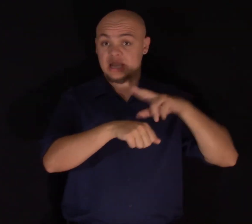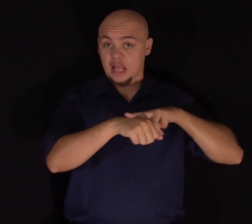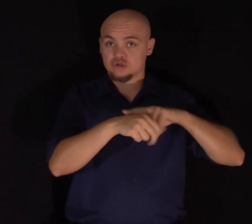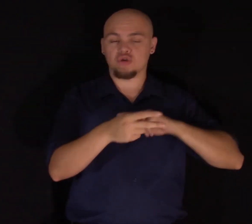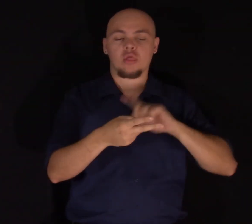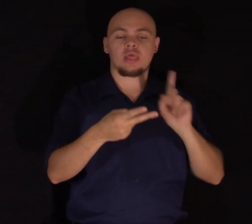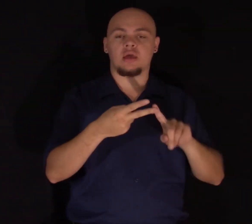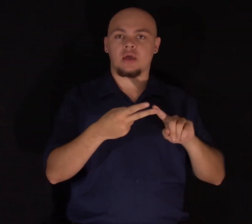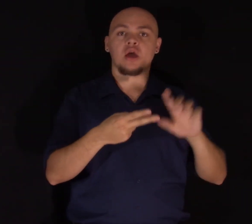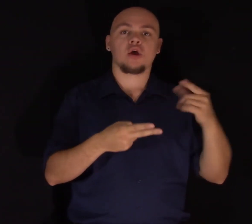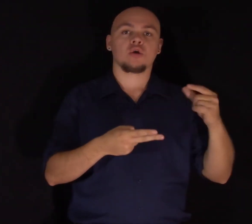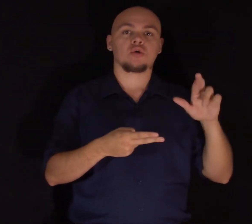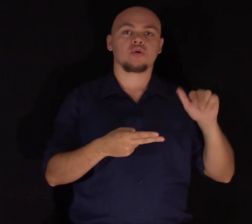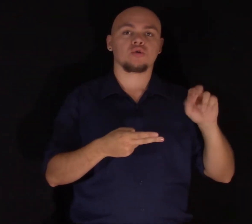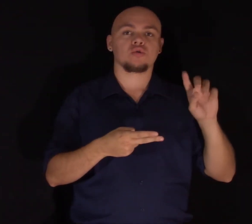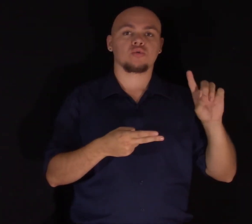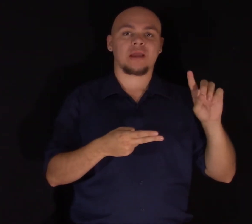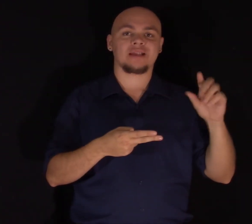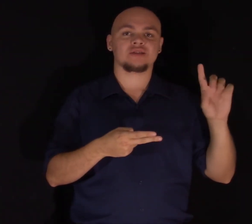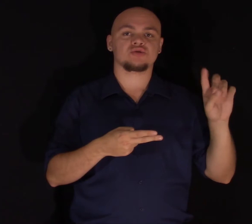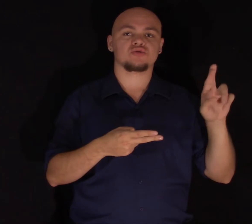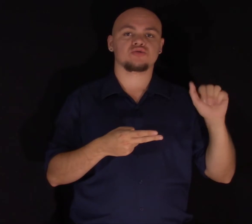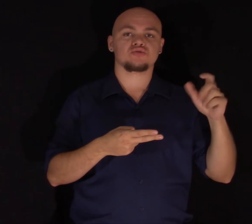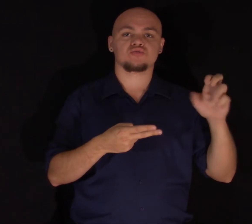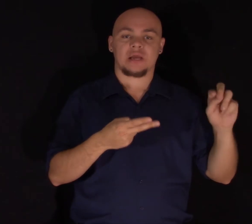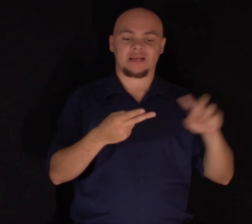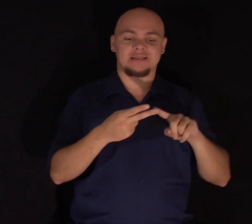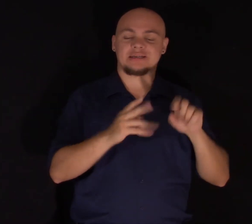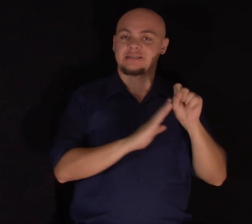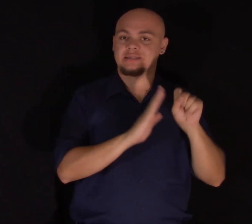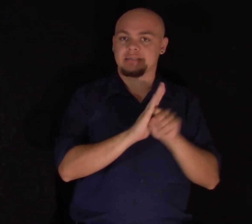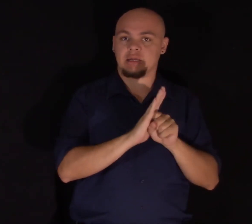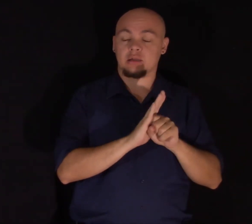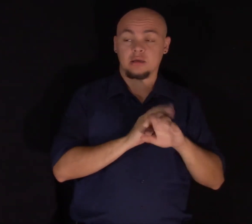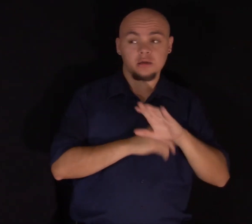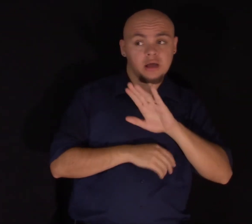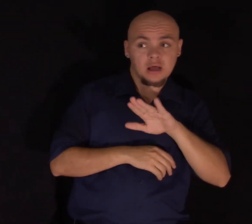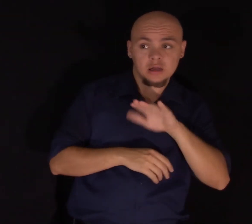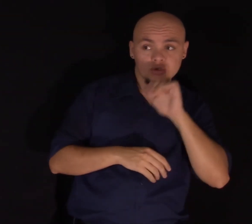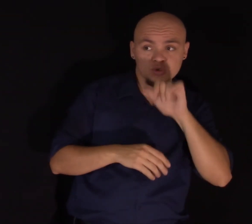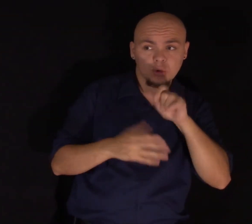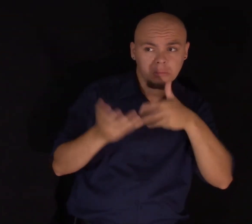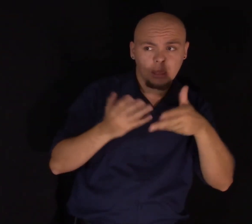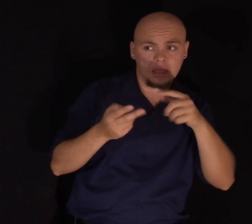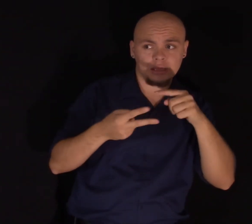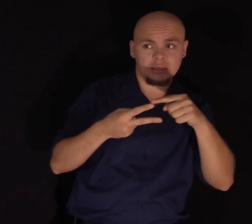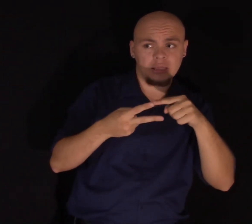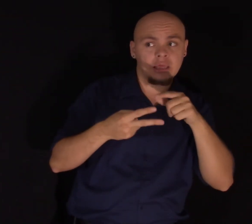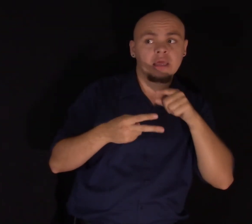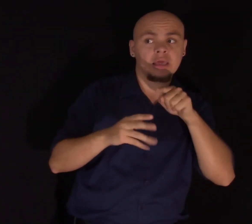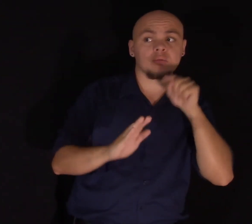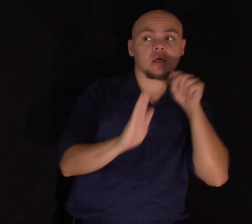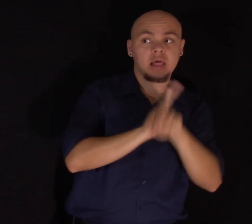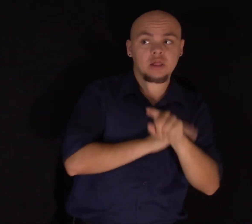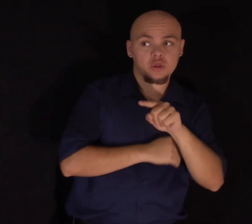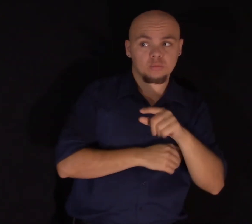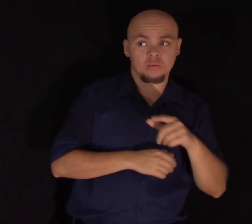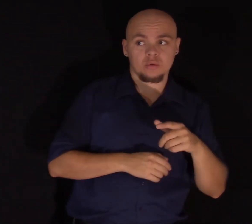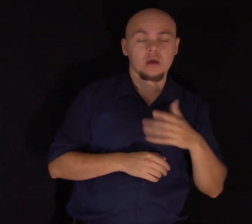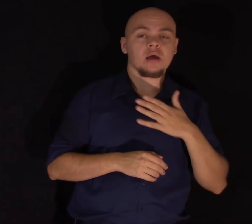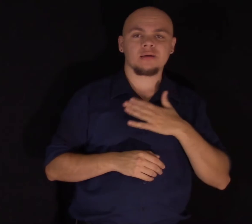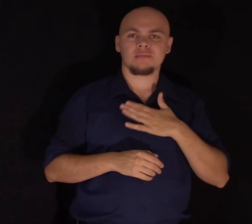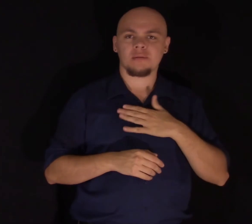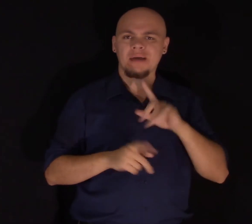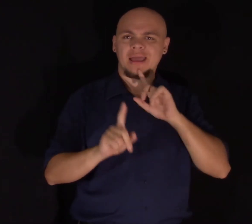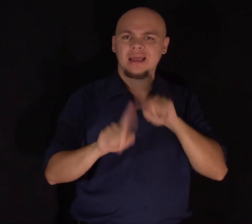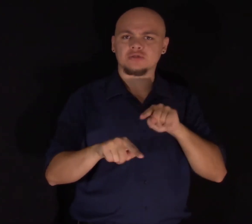the Ku Klux Klan. I was told, do not fool with Mr. Kelly, Daryl. He will kill you. But I had to have the answer to my